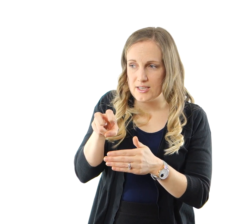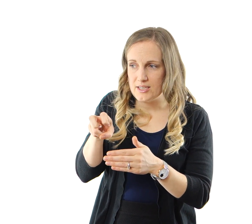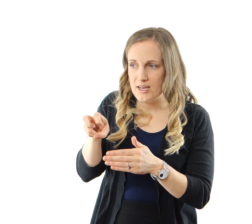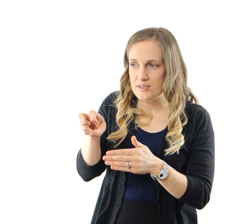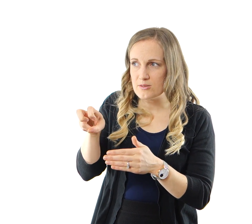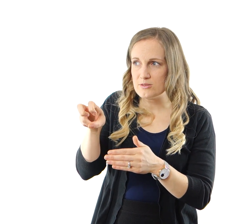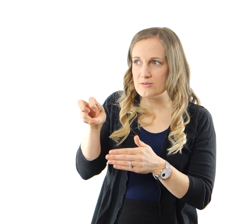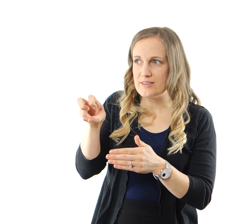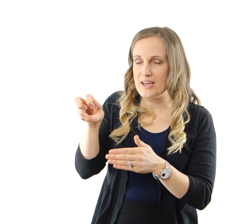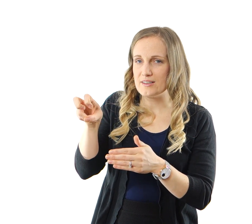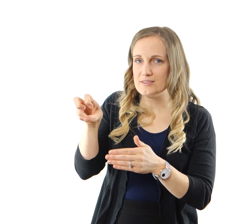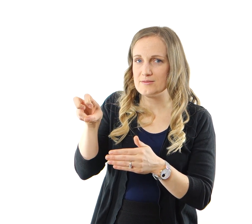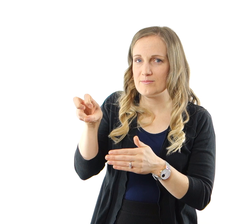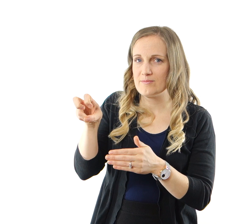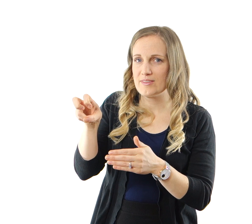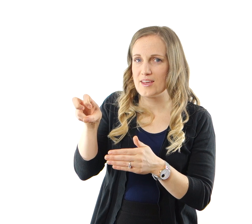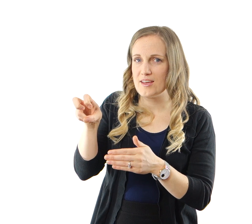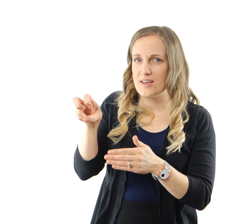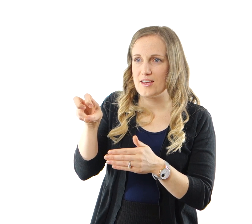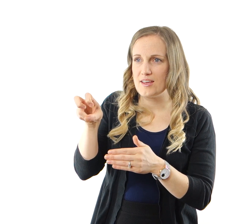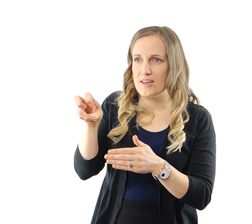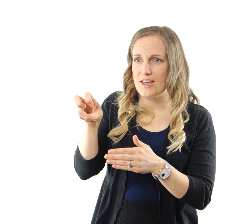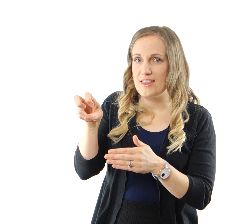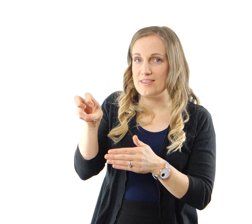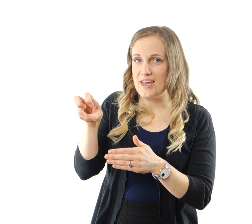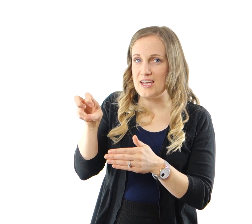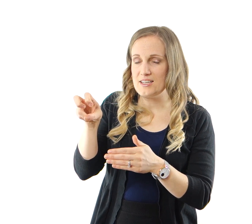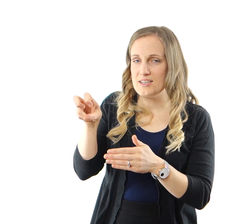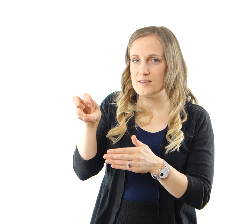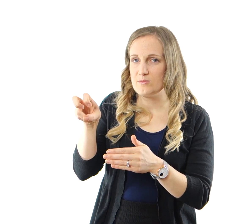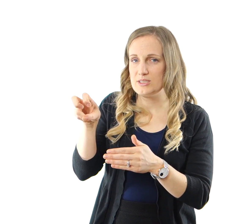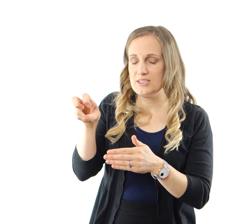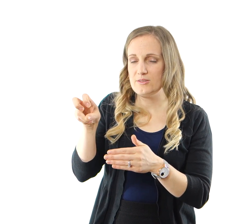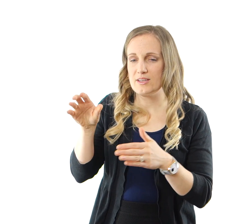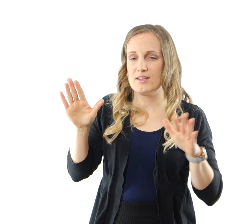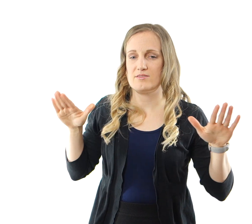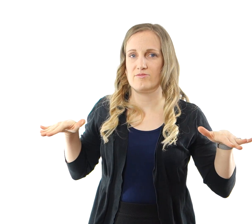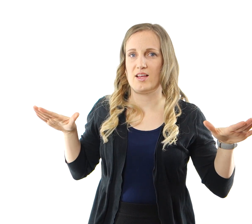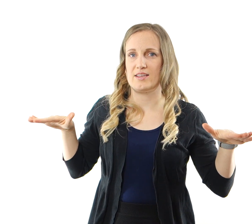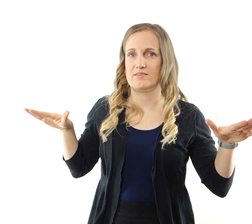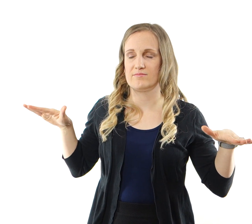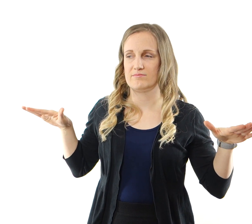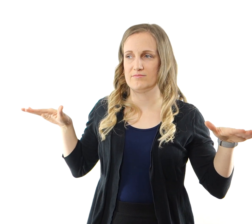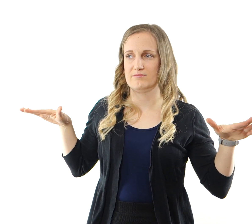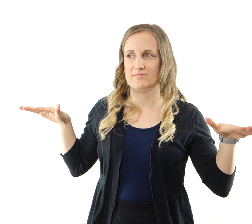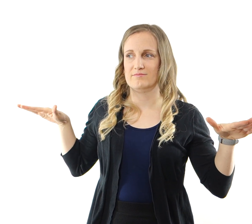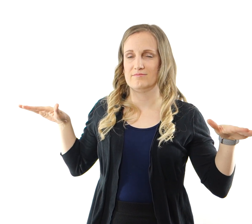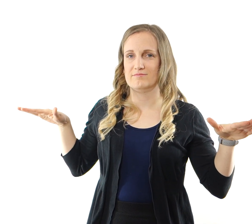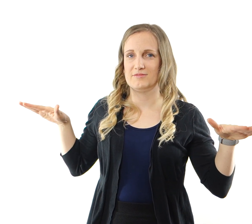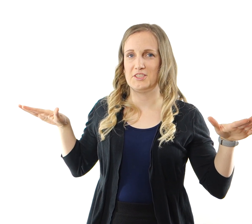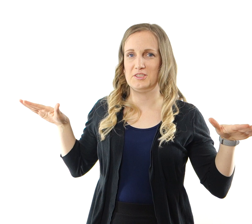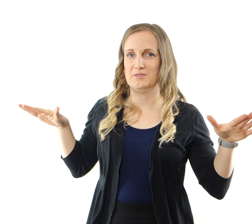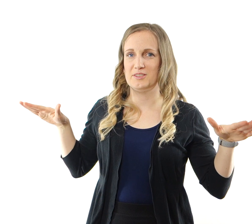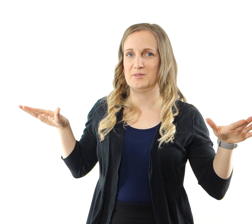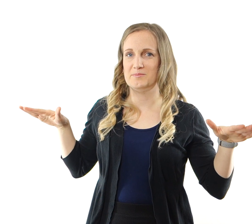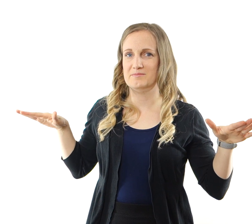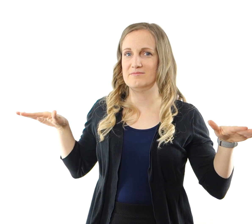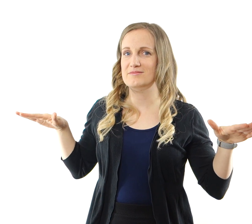kind of goes over there. And then, what is he doing? He's flying. So you do a